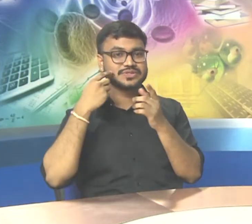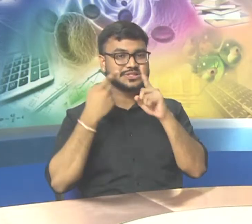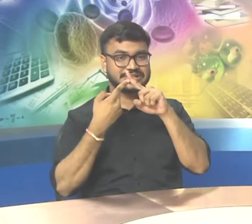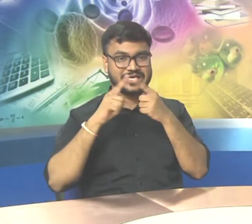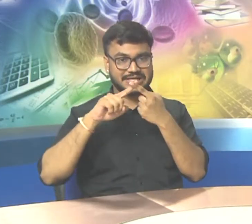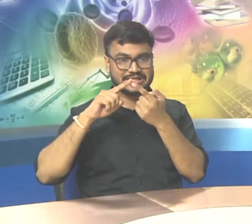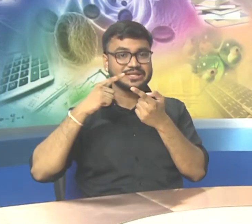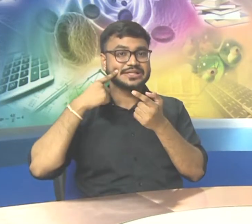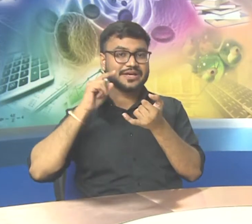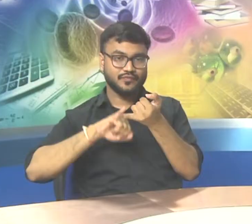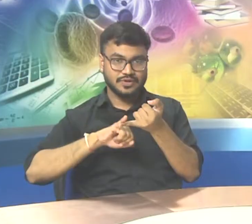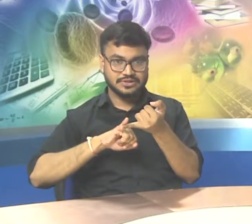B.